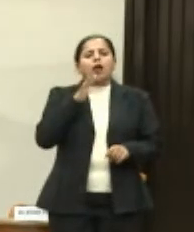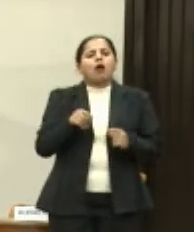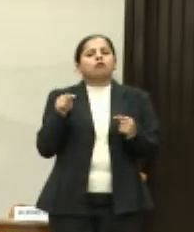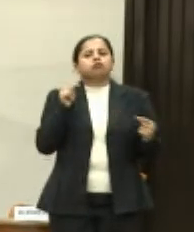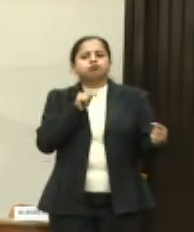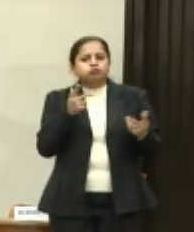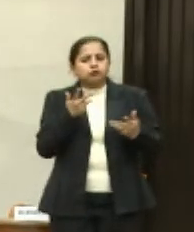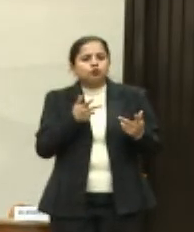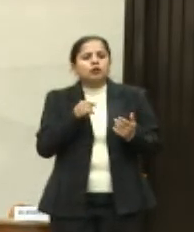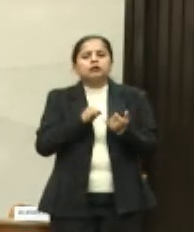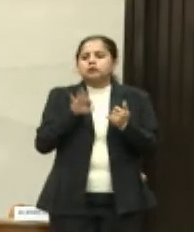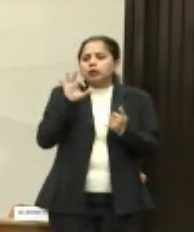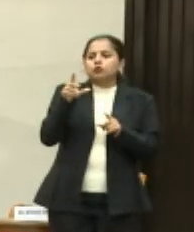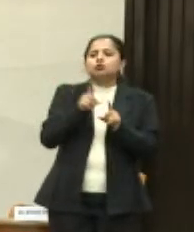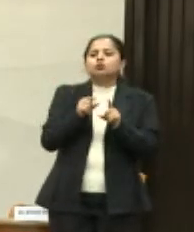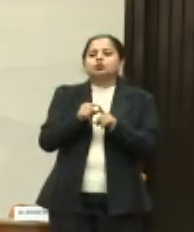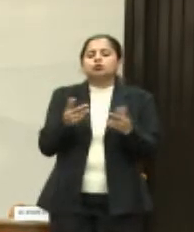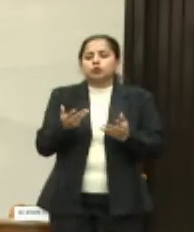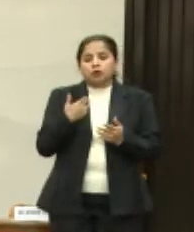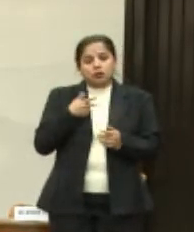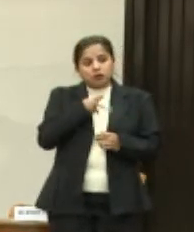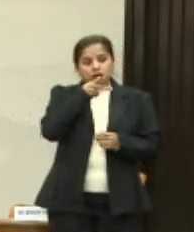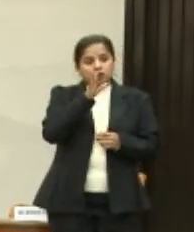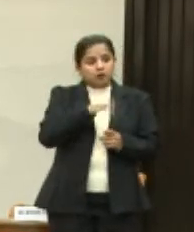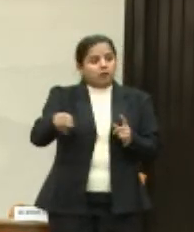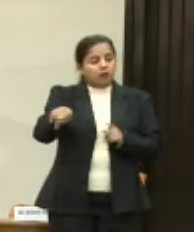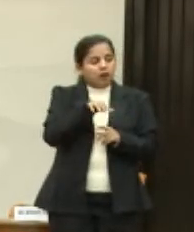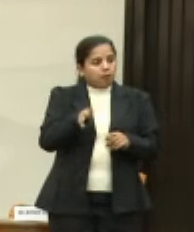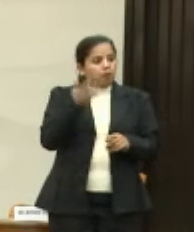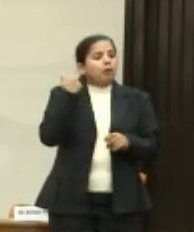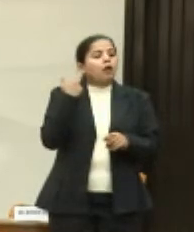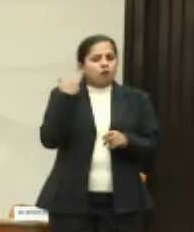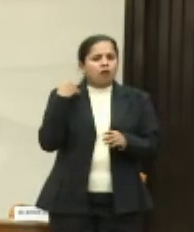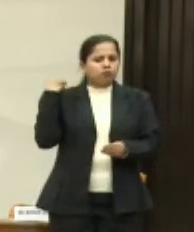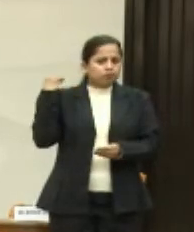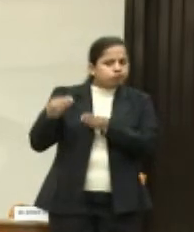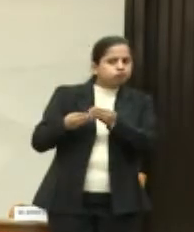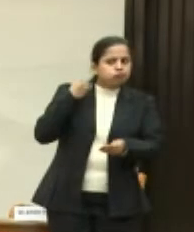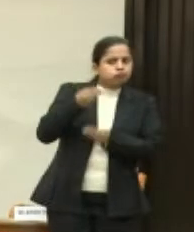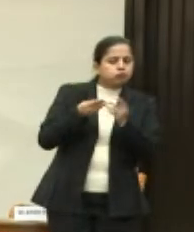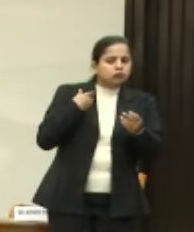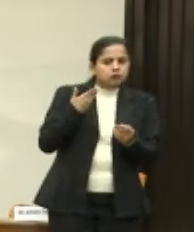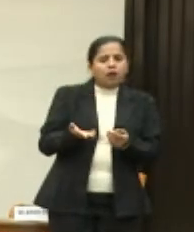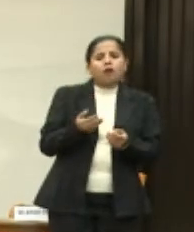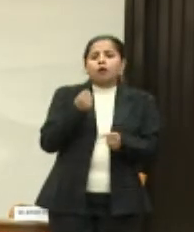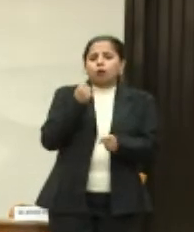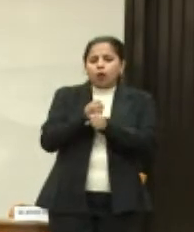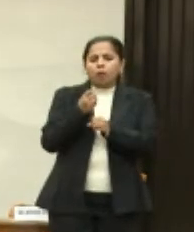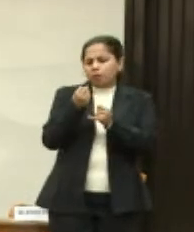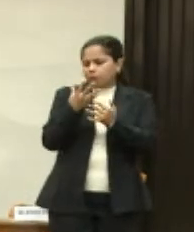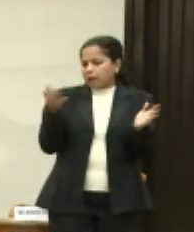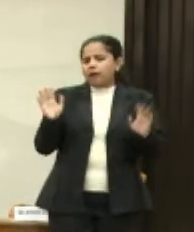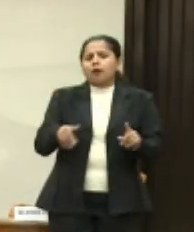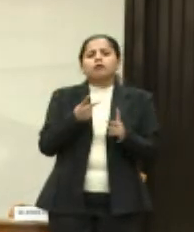the state should do. As I said, I think in passing earlier, we have come to expect the state to do too many different things.